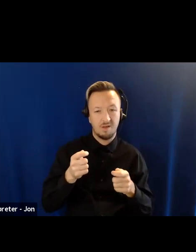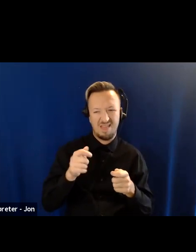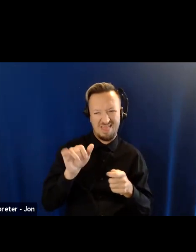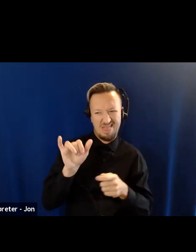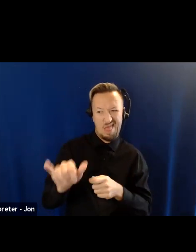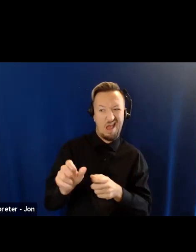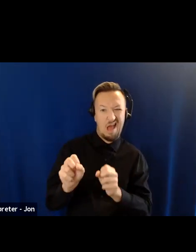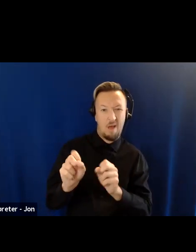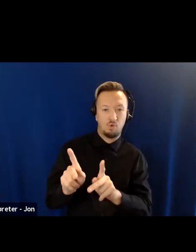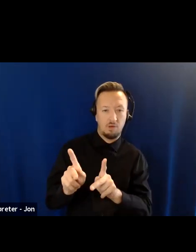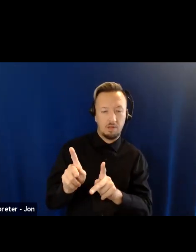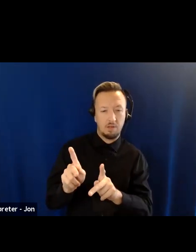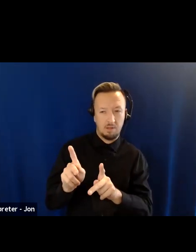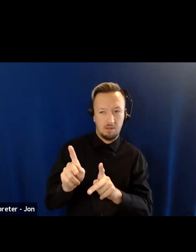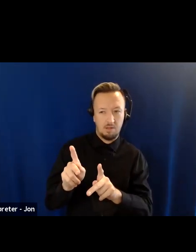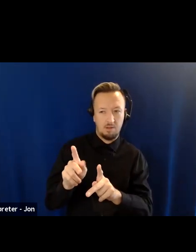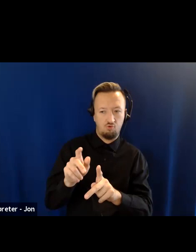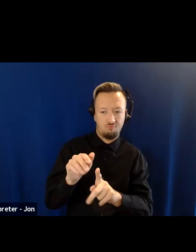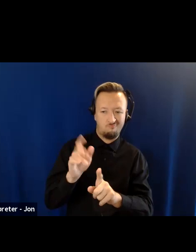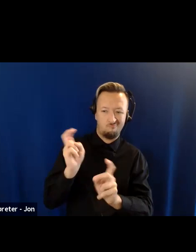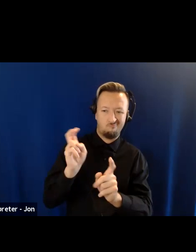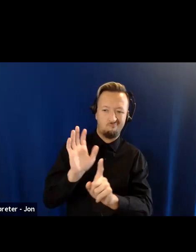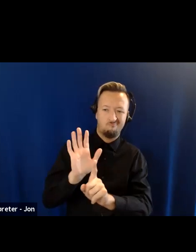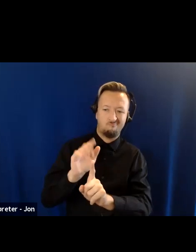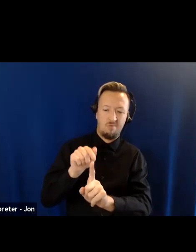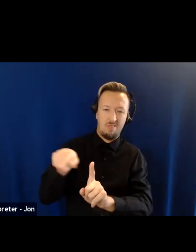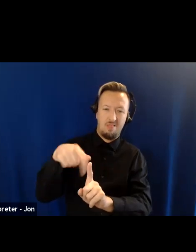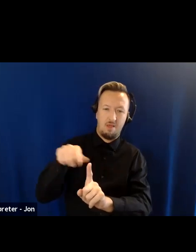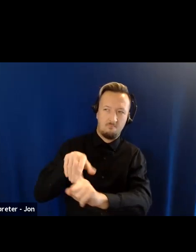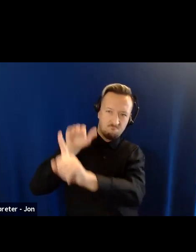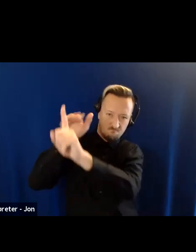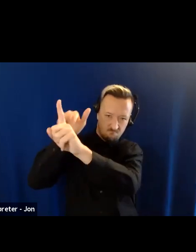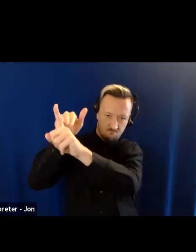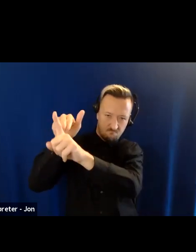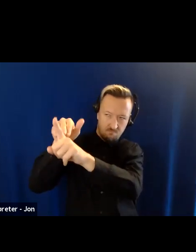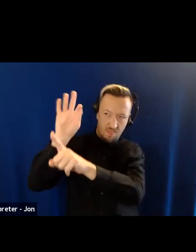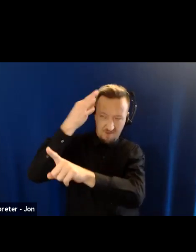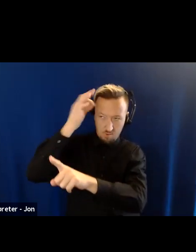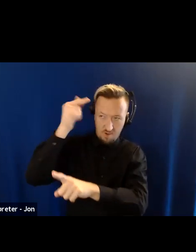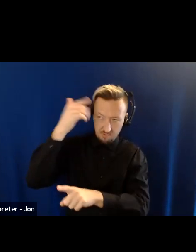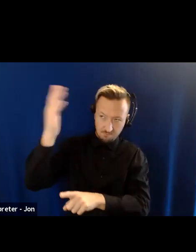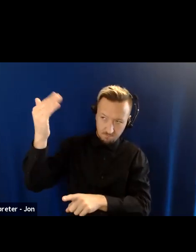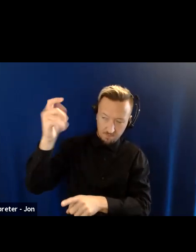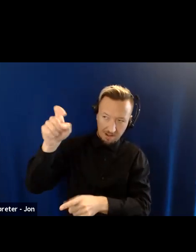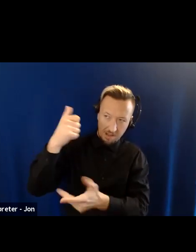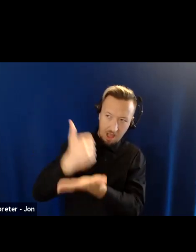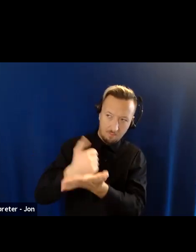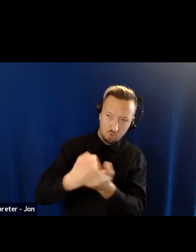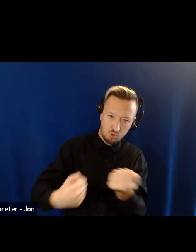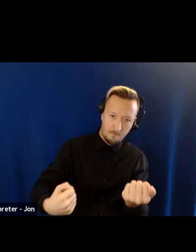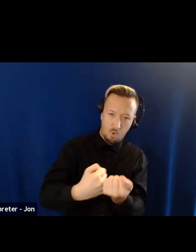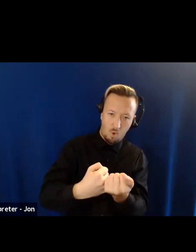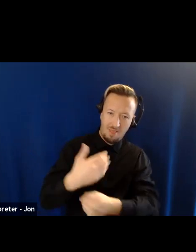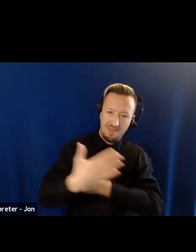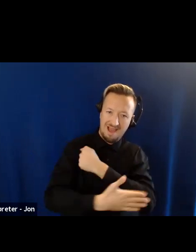call on the federal government to support counties in meeting their